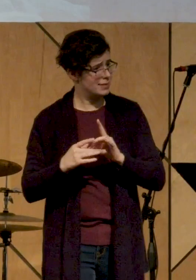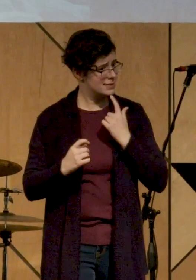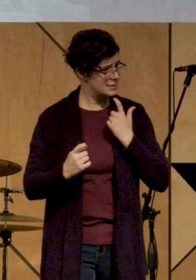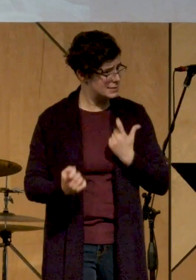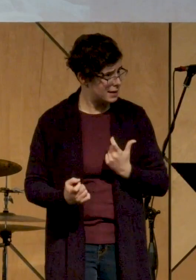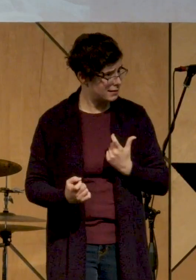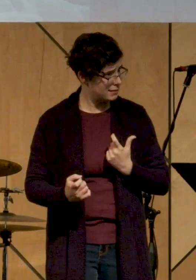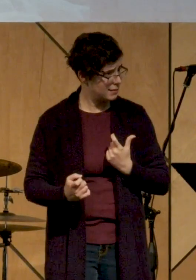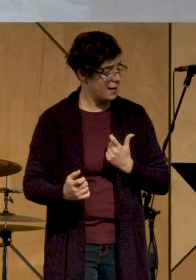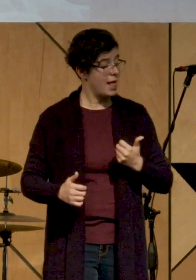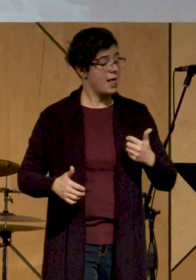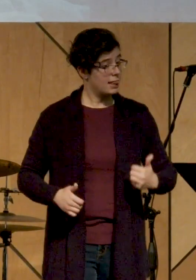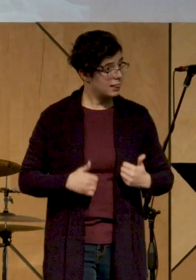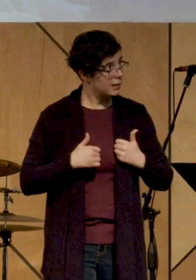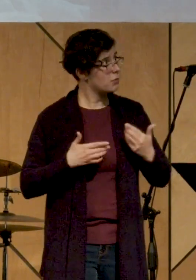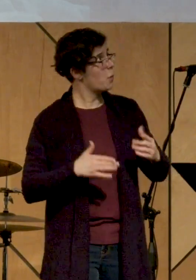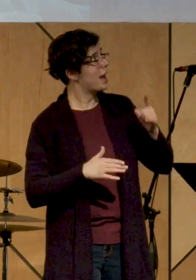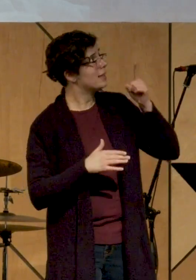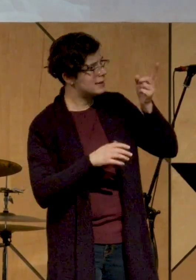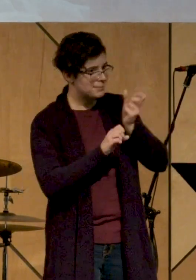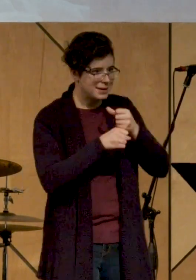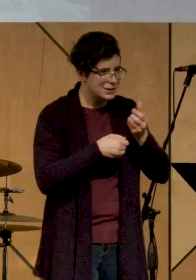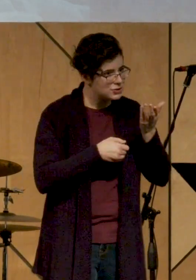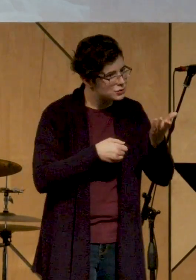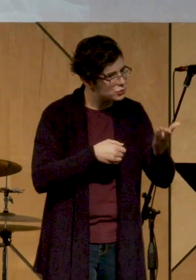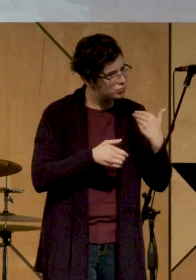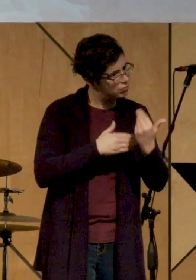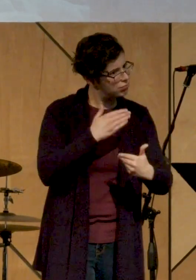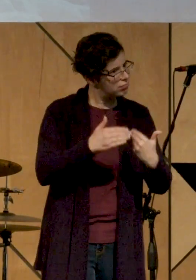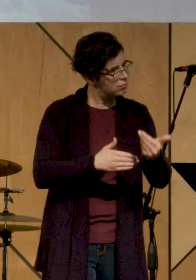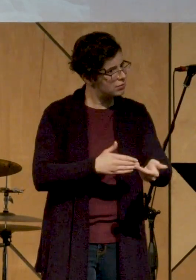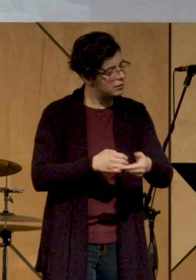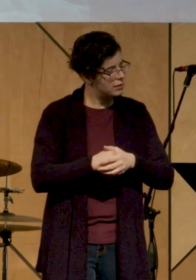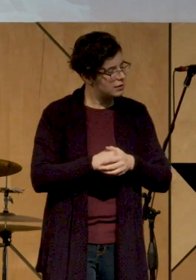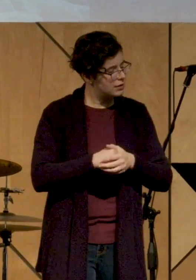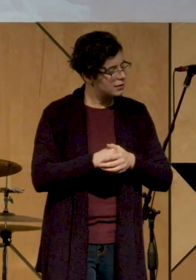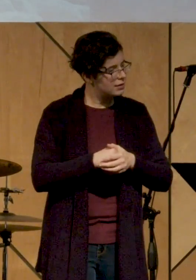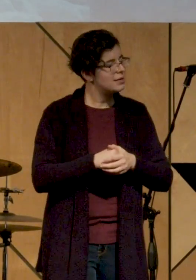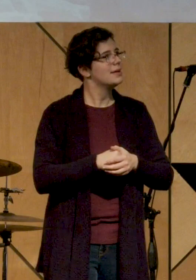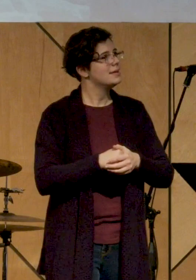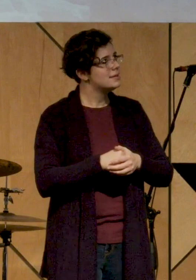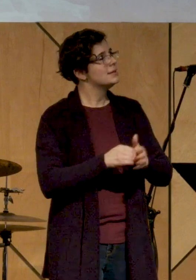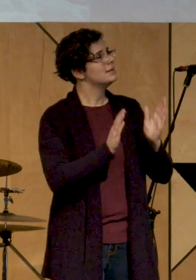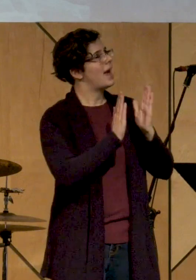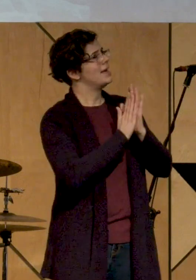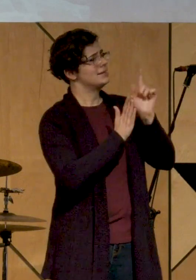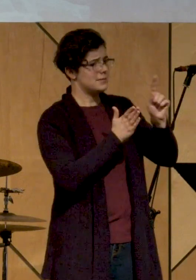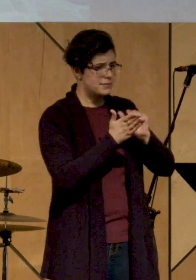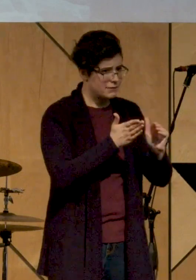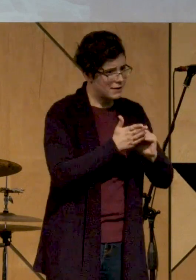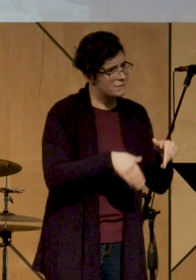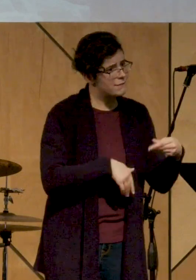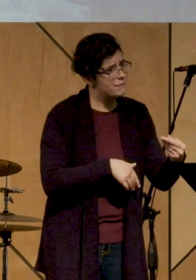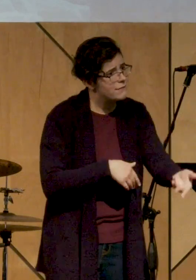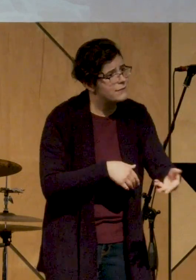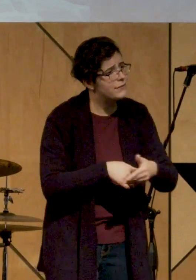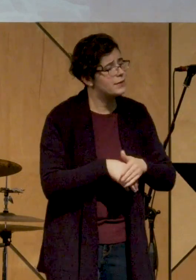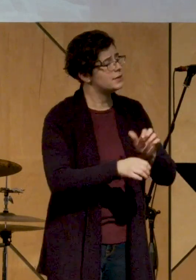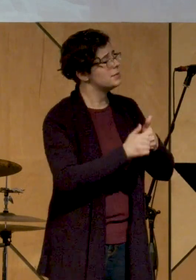that you were created to live it is to find forgiveness in Jesus Christ. That is